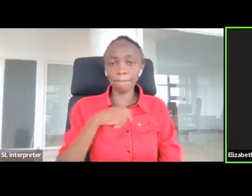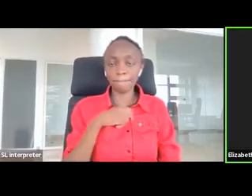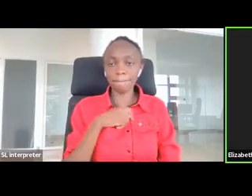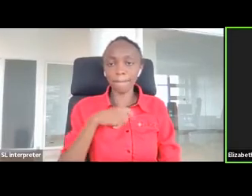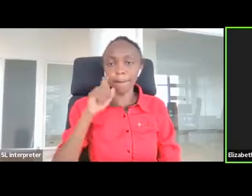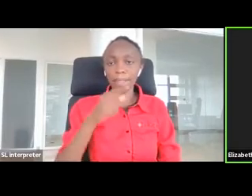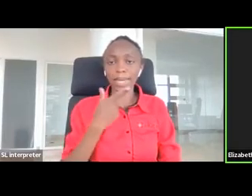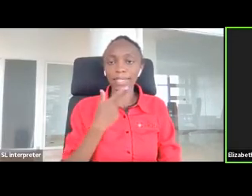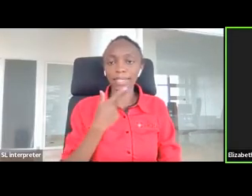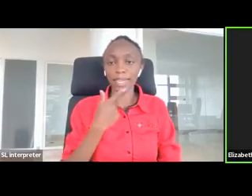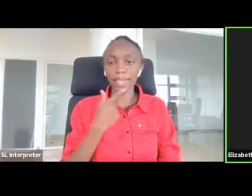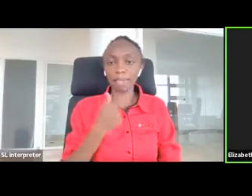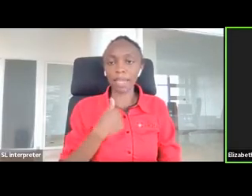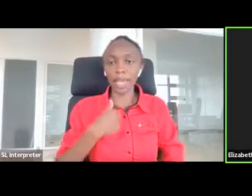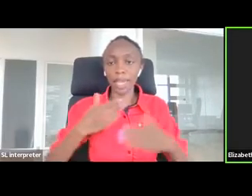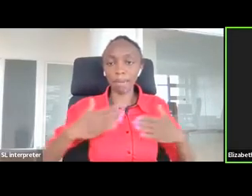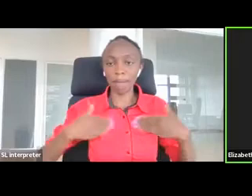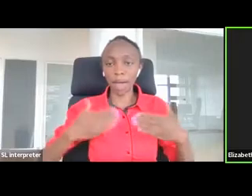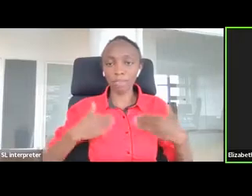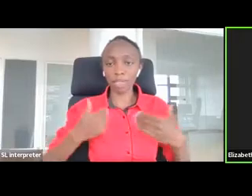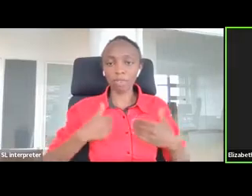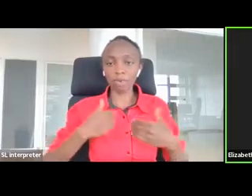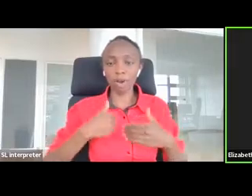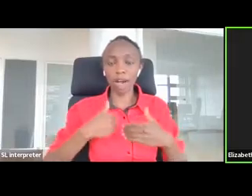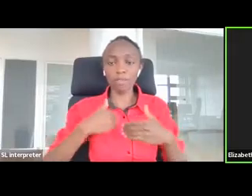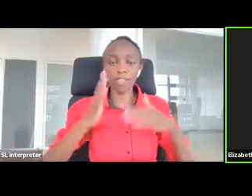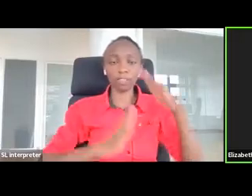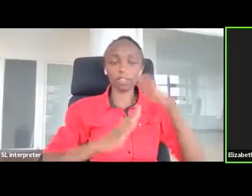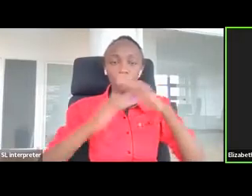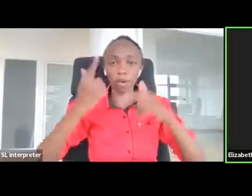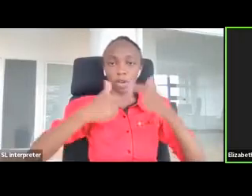for English. And